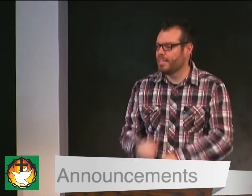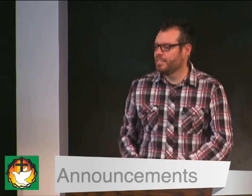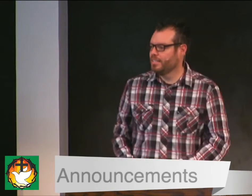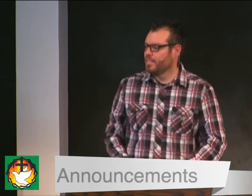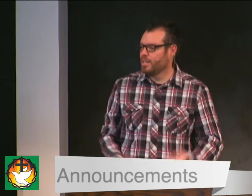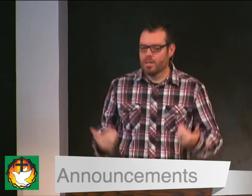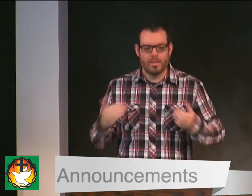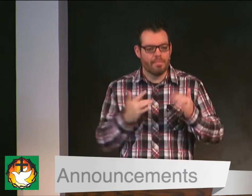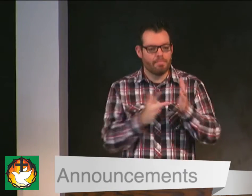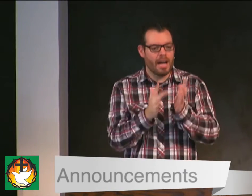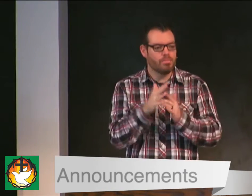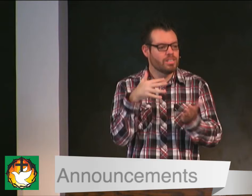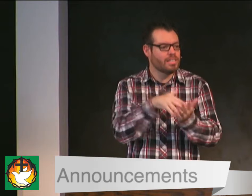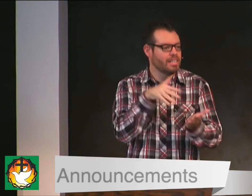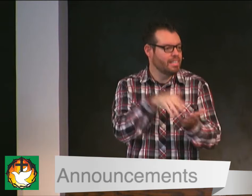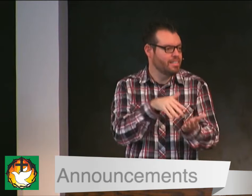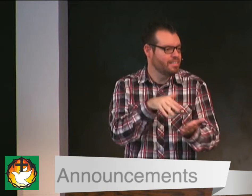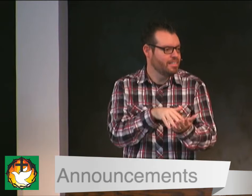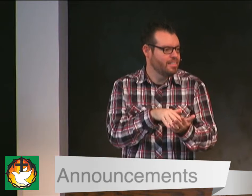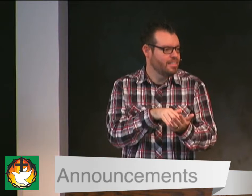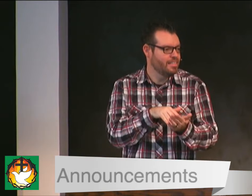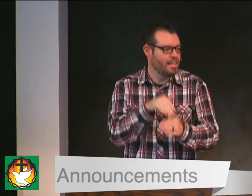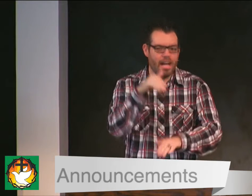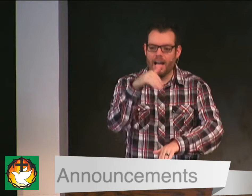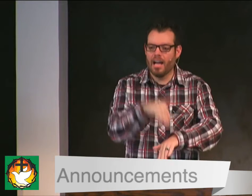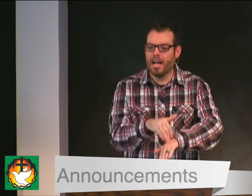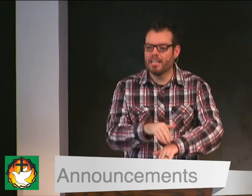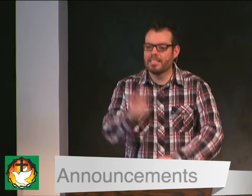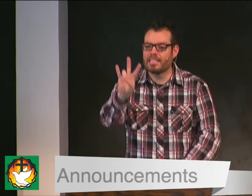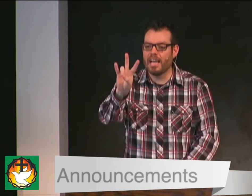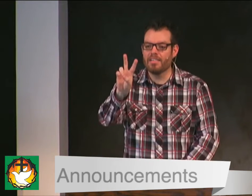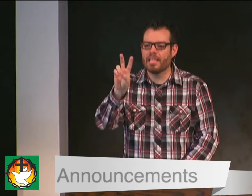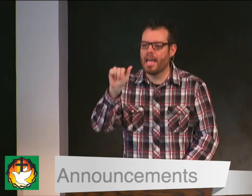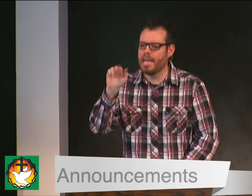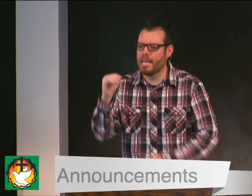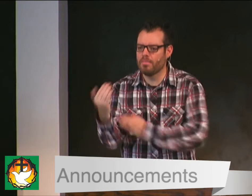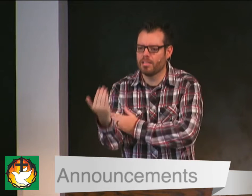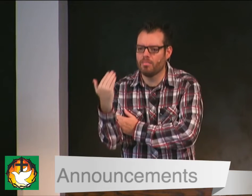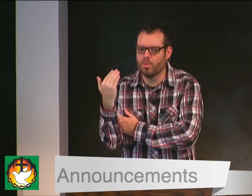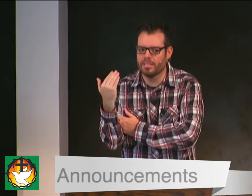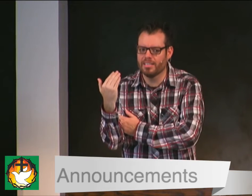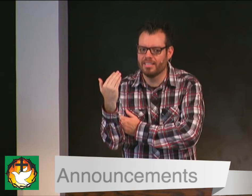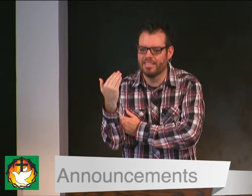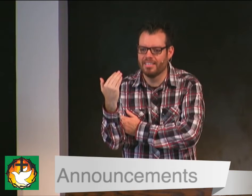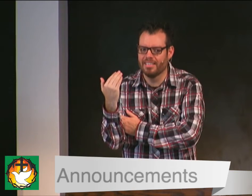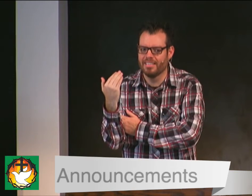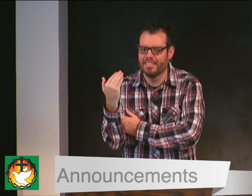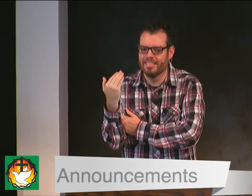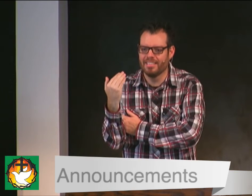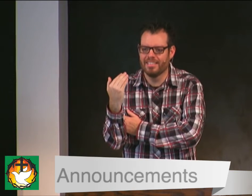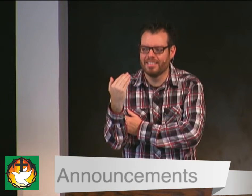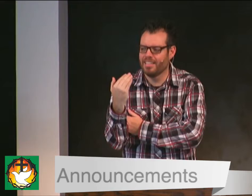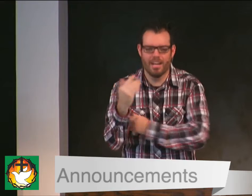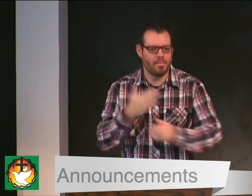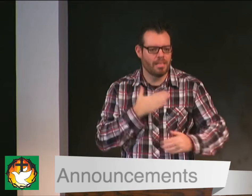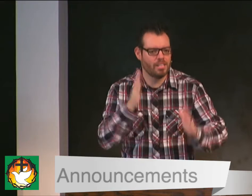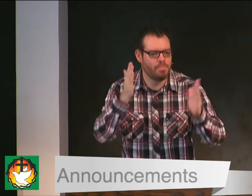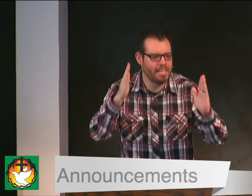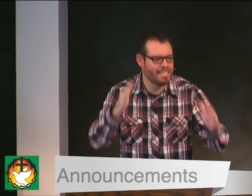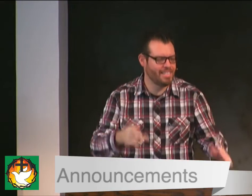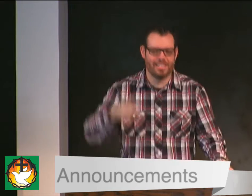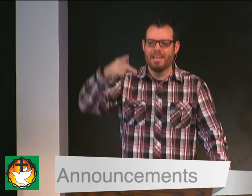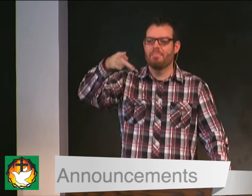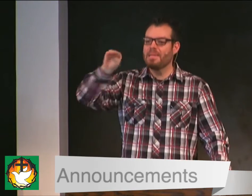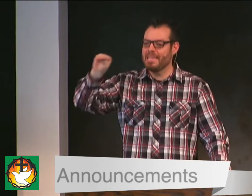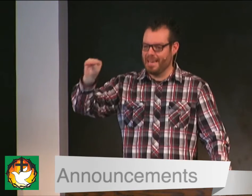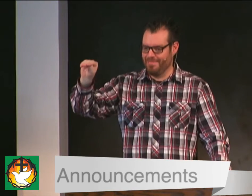Tuesday night, we have Bible study at 7 a.m. in the morning. I'm glad you're